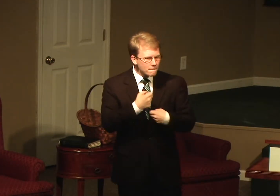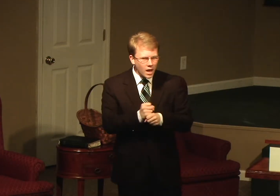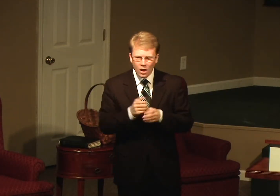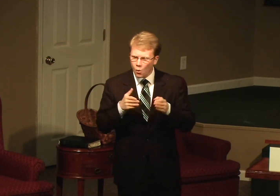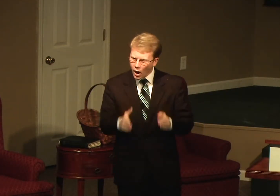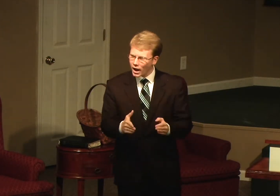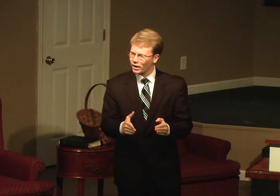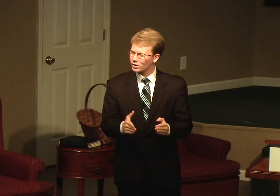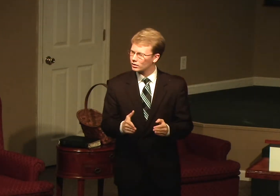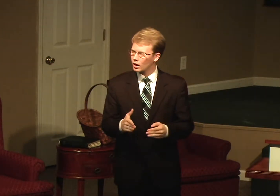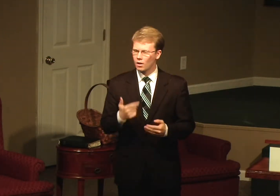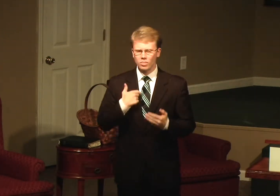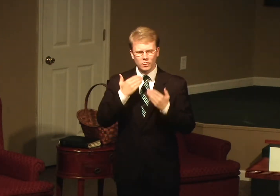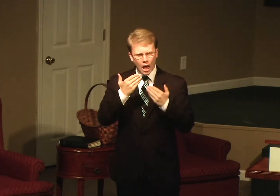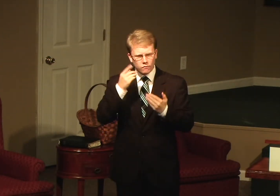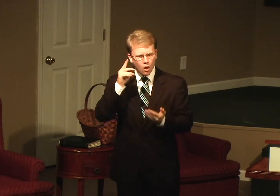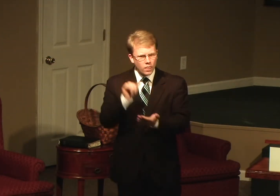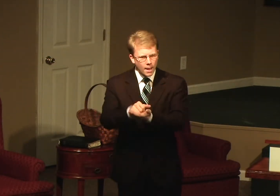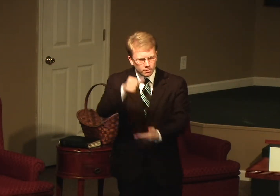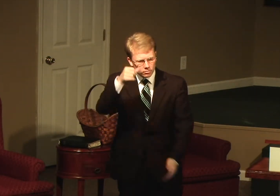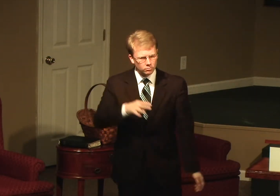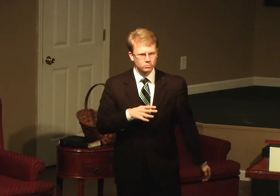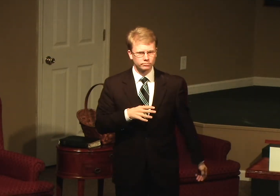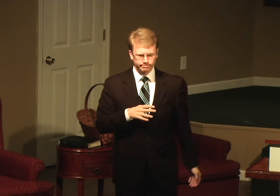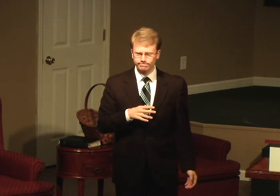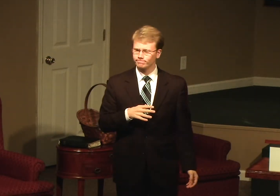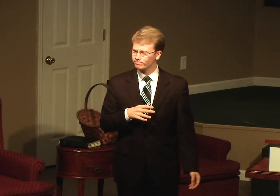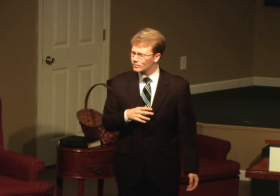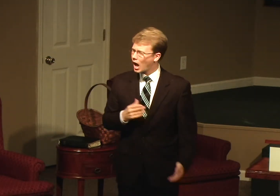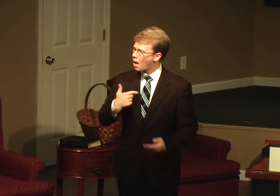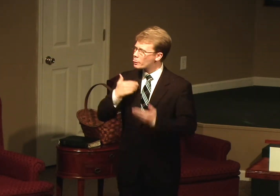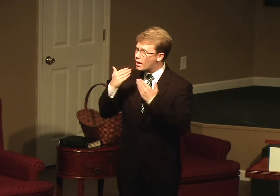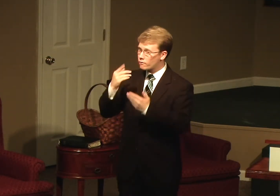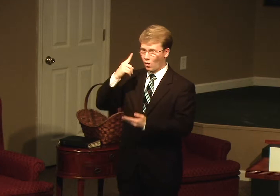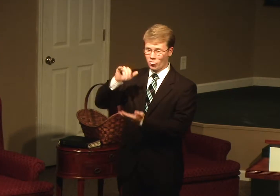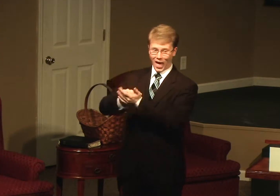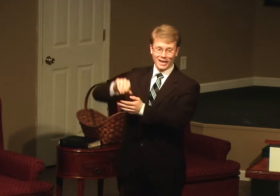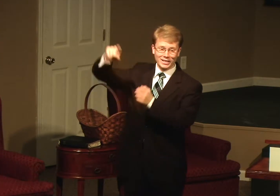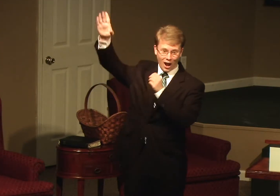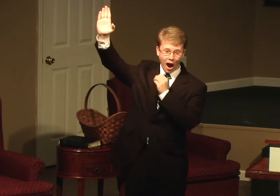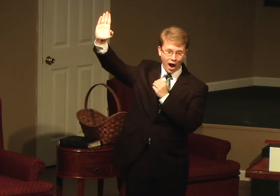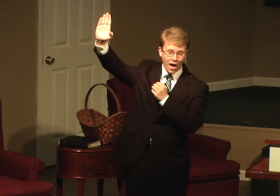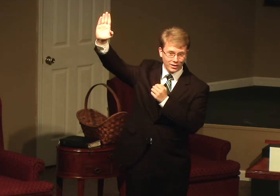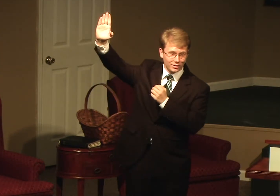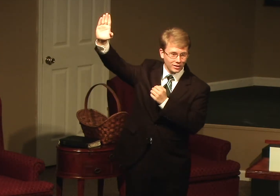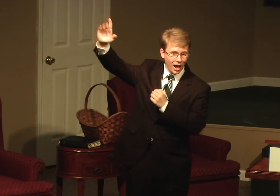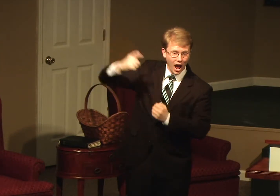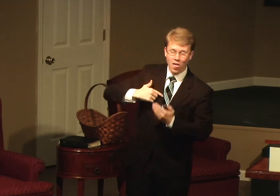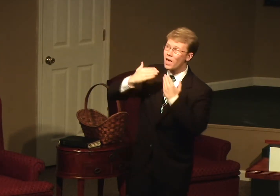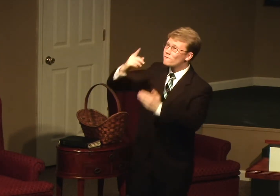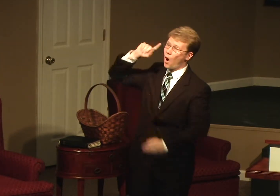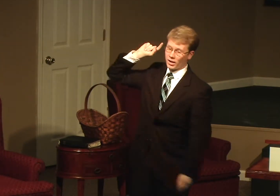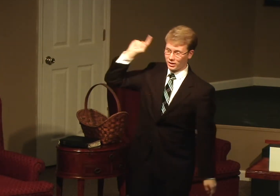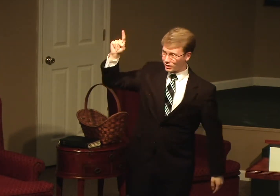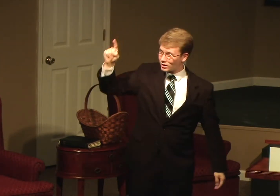reach them? God created a way, and I thank God for that man. I thank God for him.